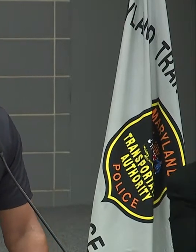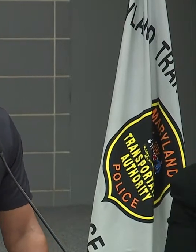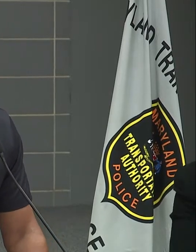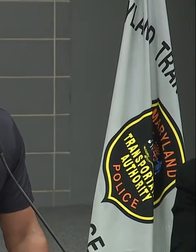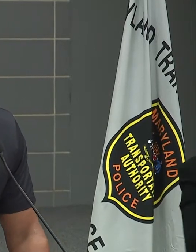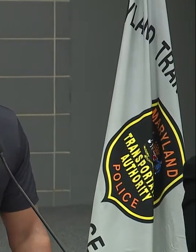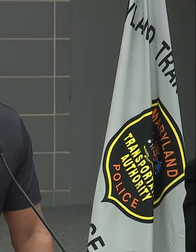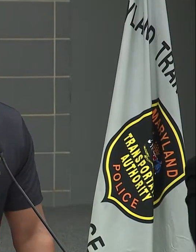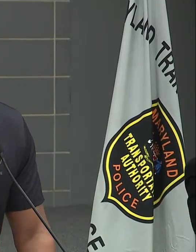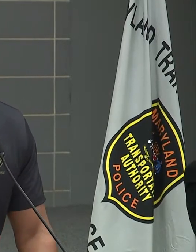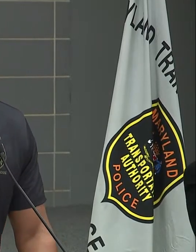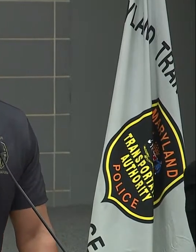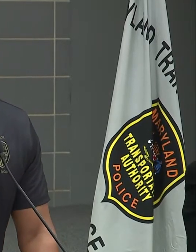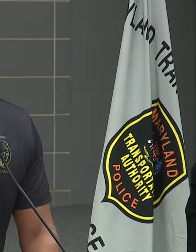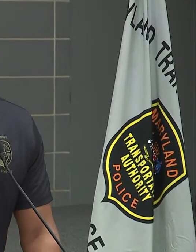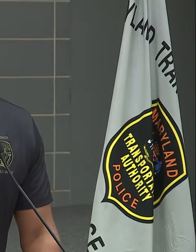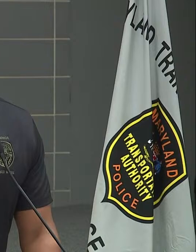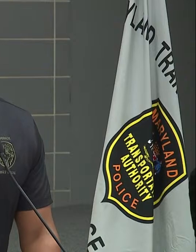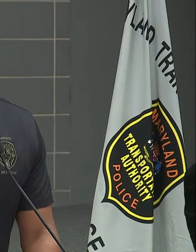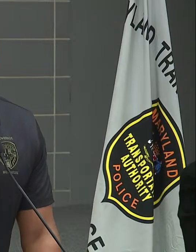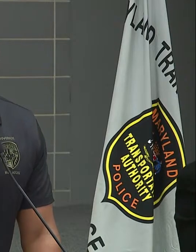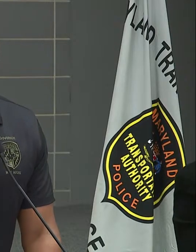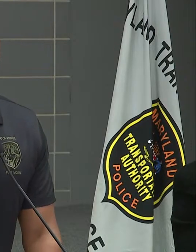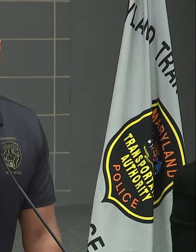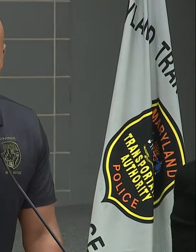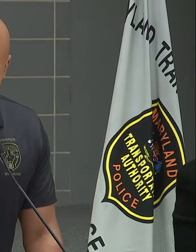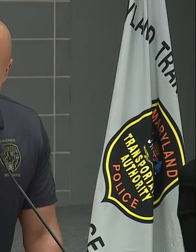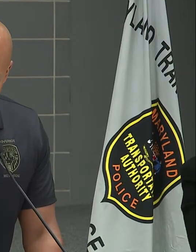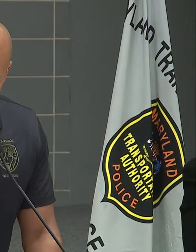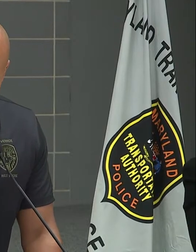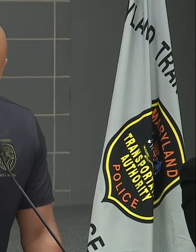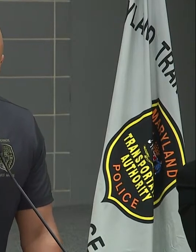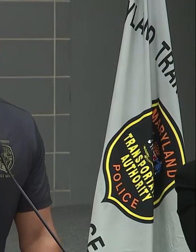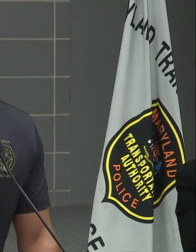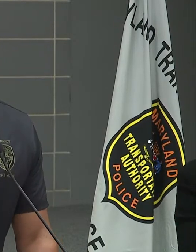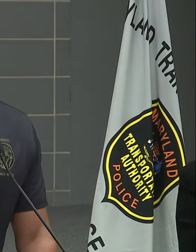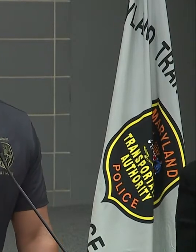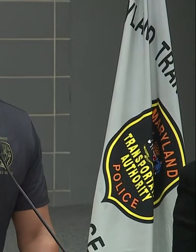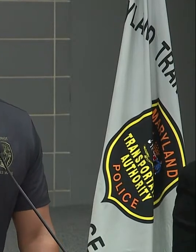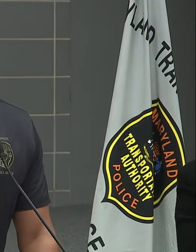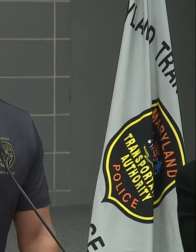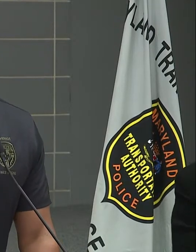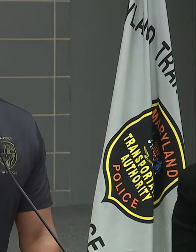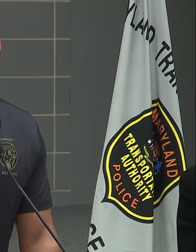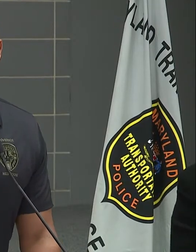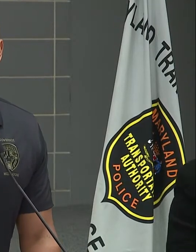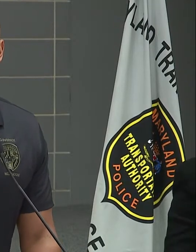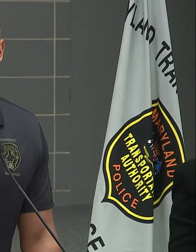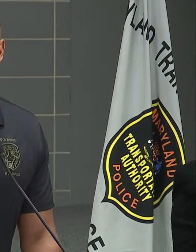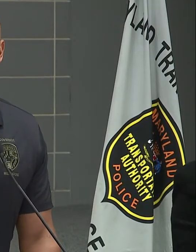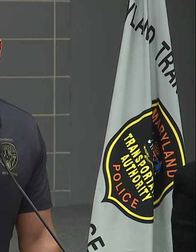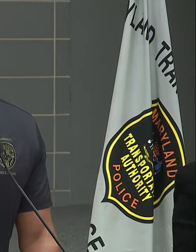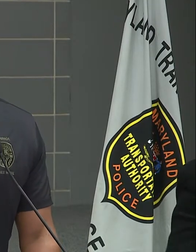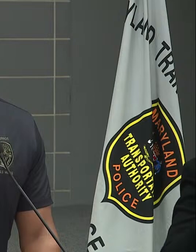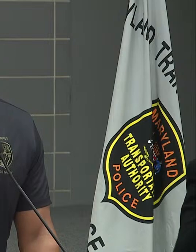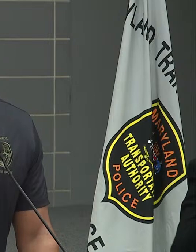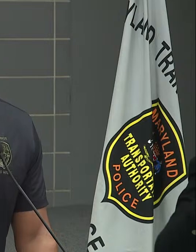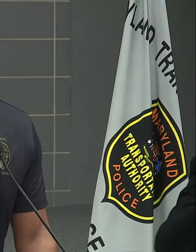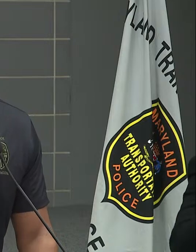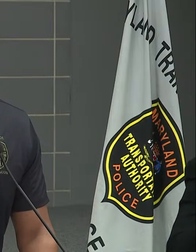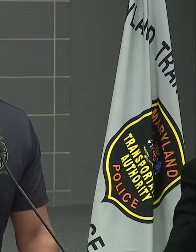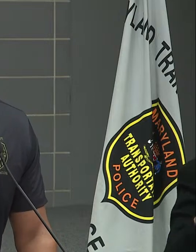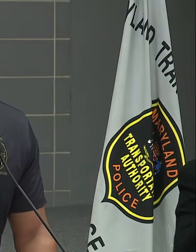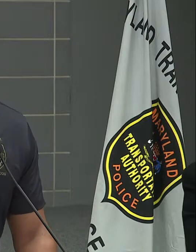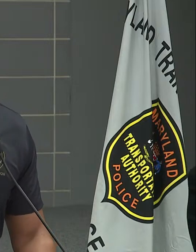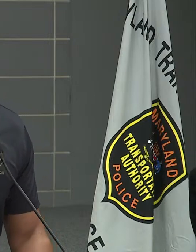are surveying the steel, the people who are laying down the plans, many of whom have not had chances to spend